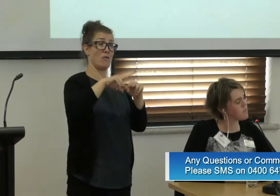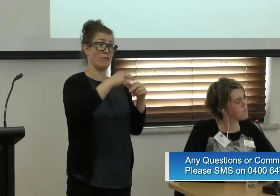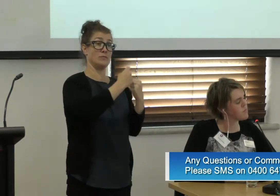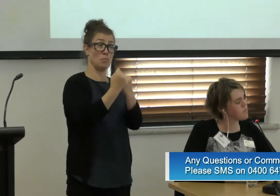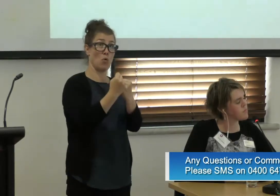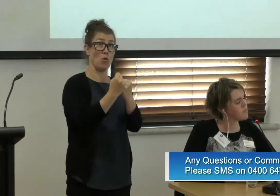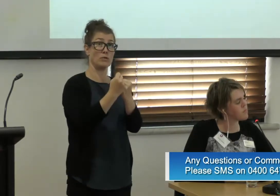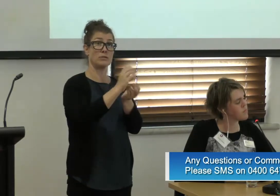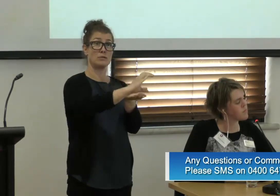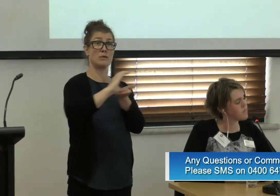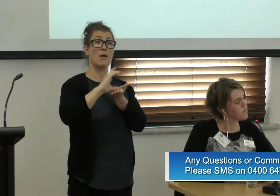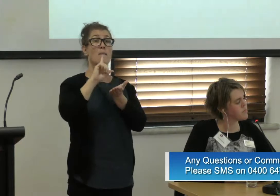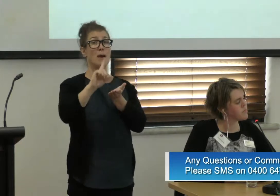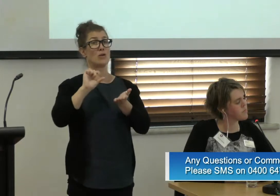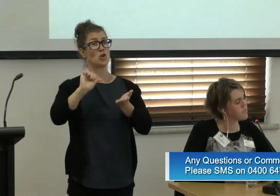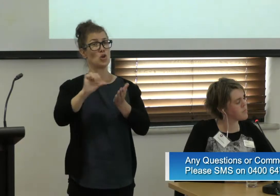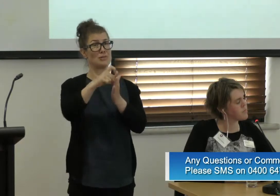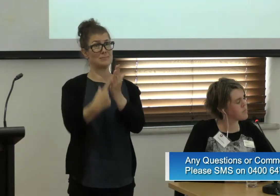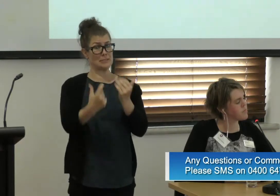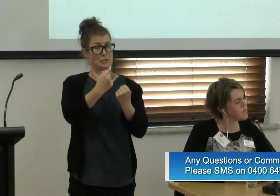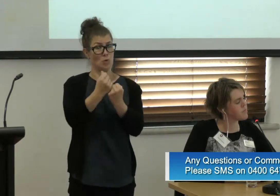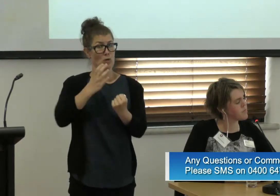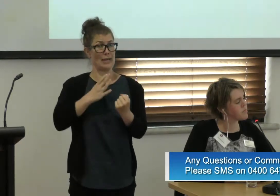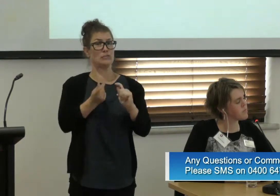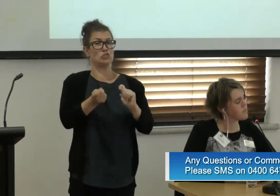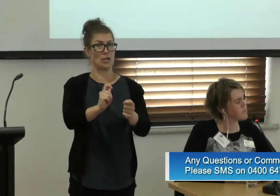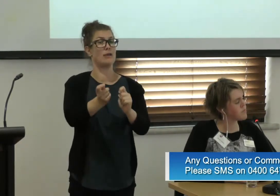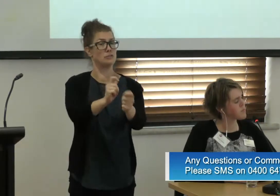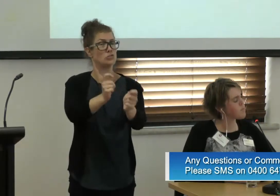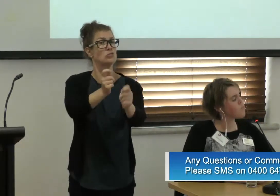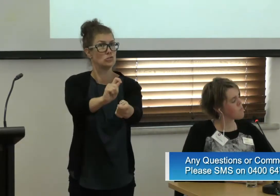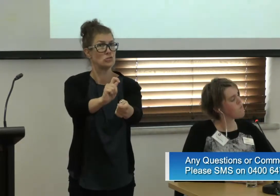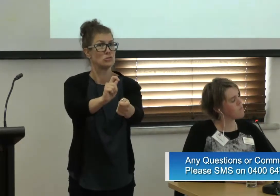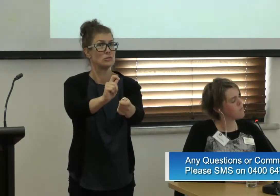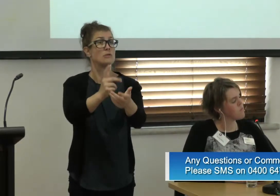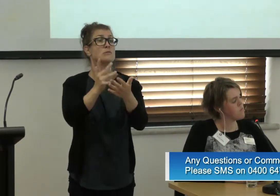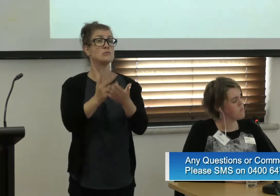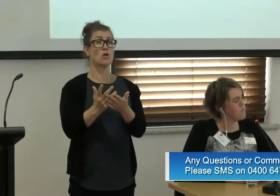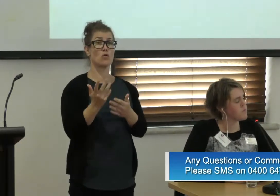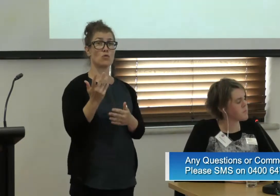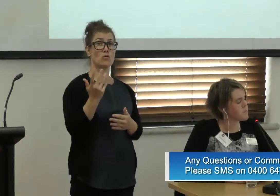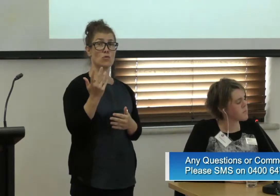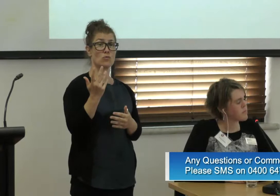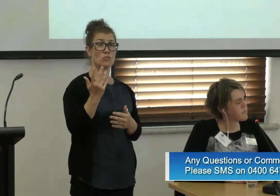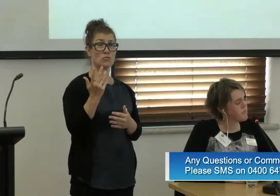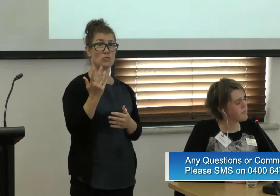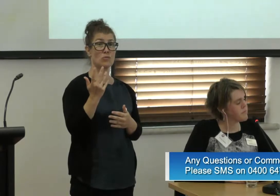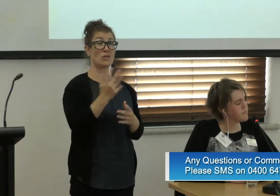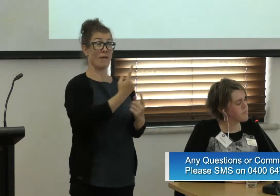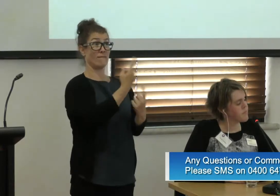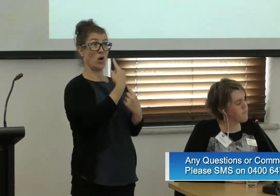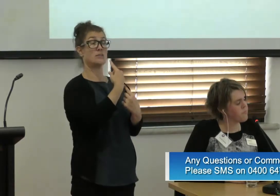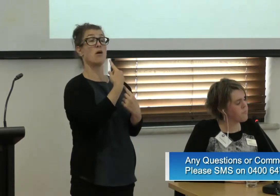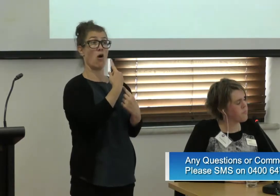disability support needs, of course, changed. And she needed to move, well, she didn't need to, but she was advised she needed to